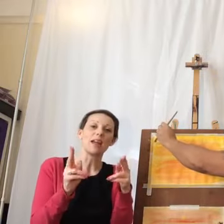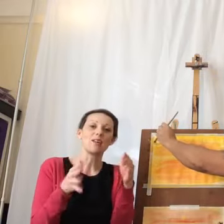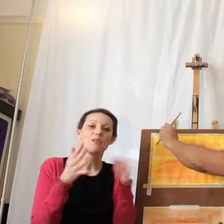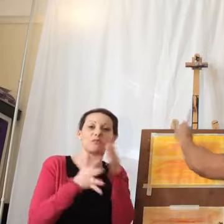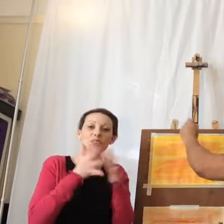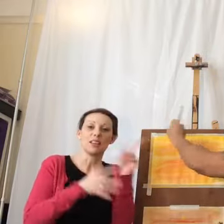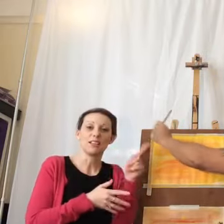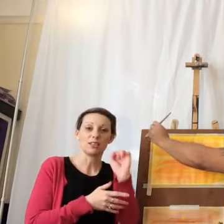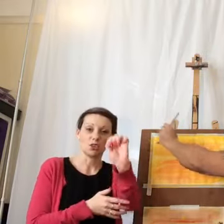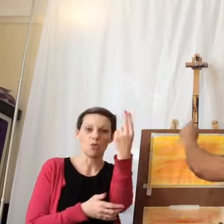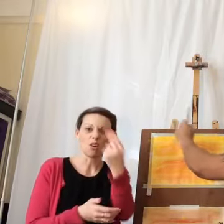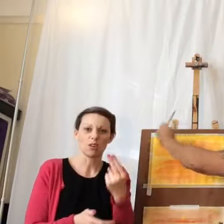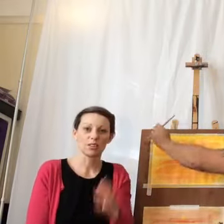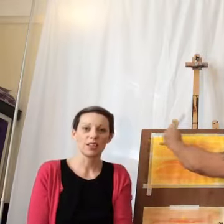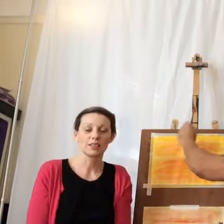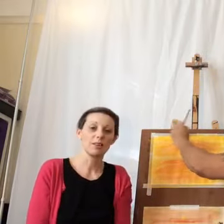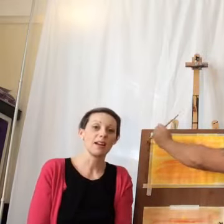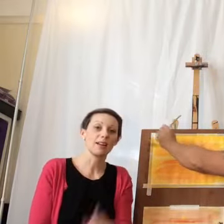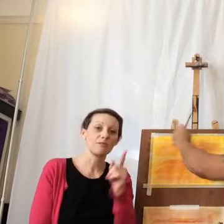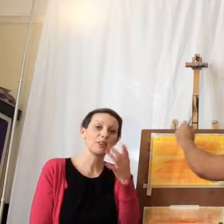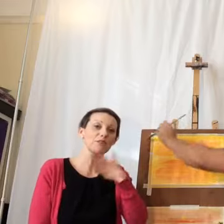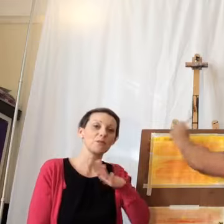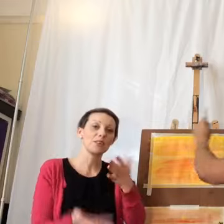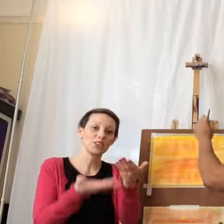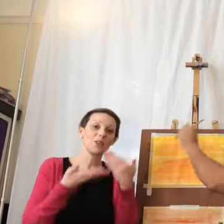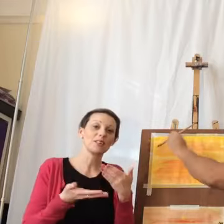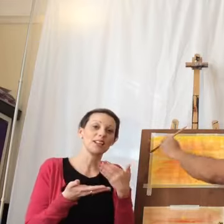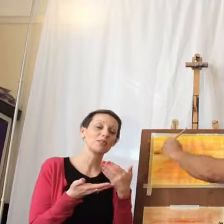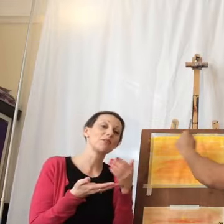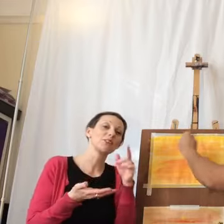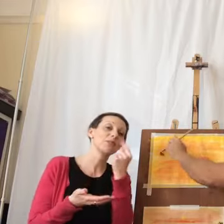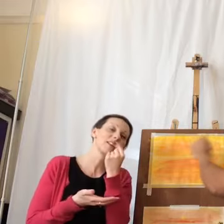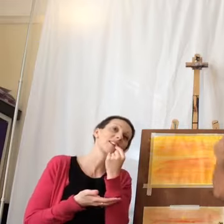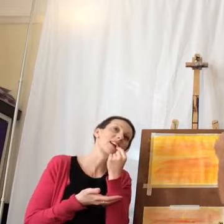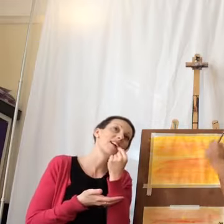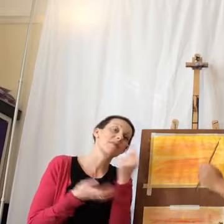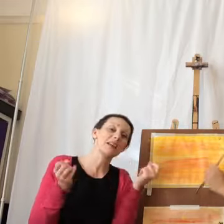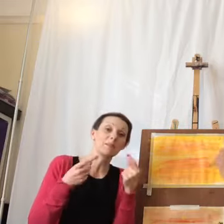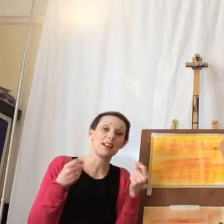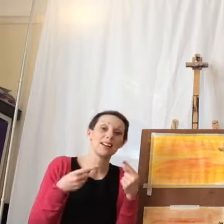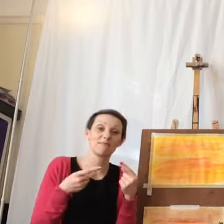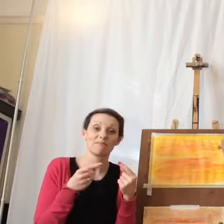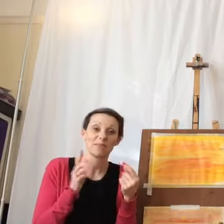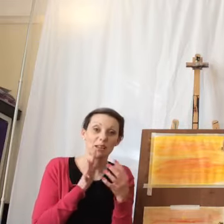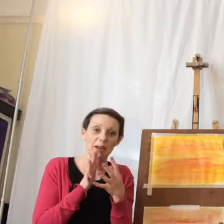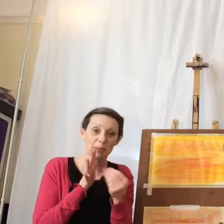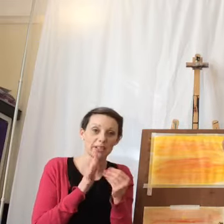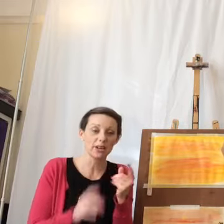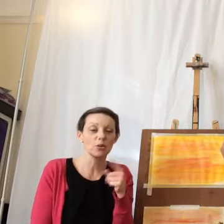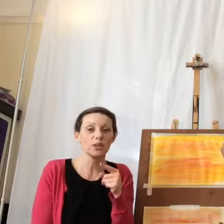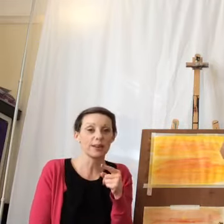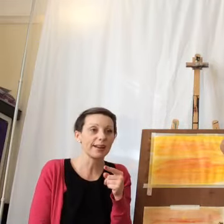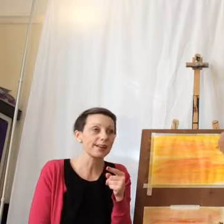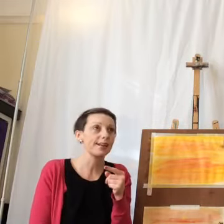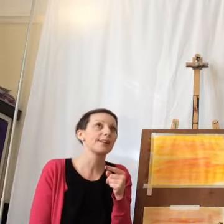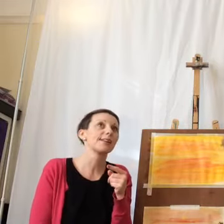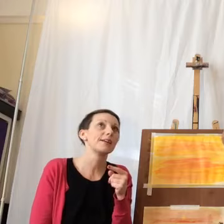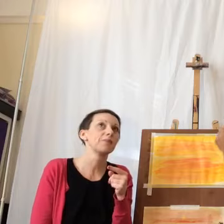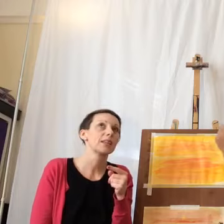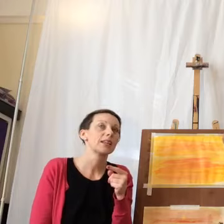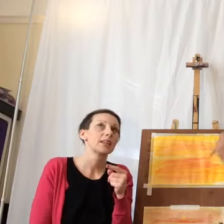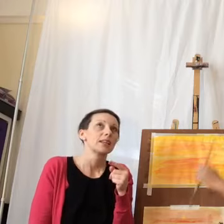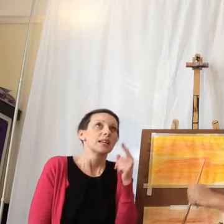art. Way of signing this, your art. Yeah, so yeah, if you want to show us later on, you can email a picture, or you can